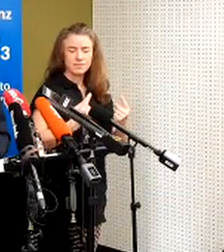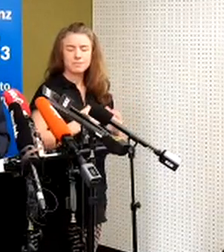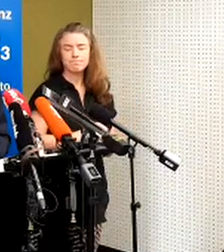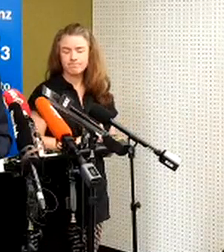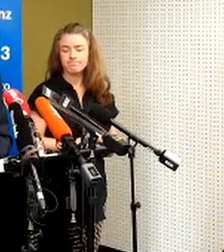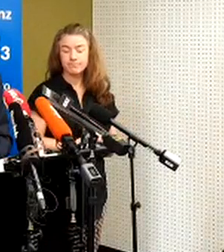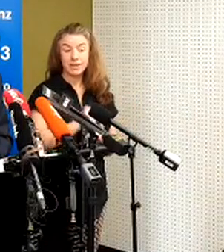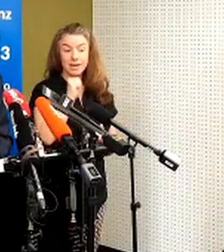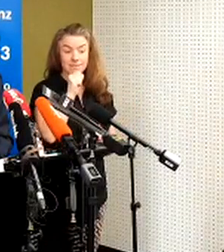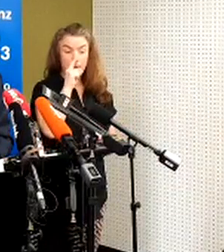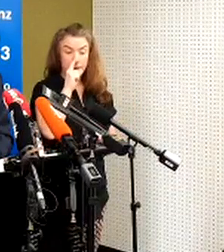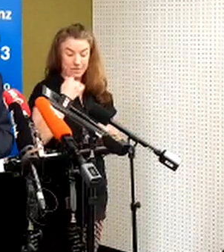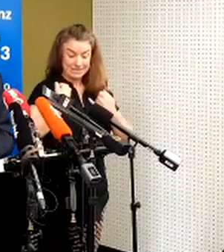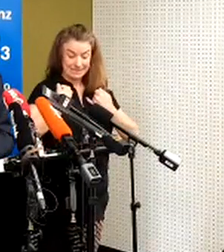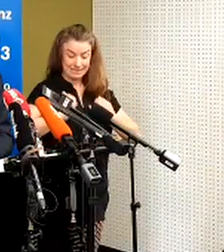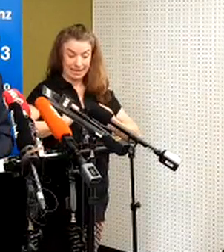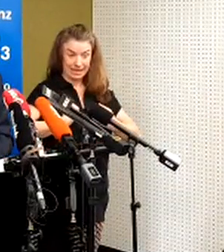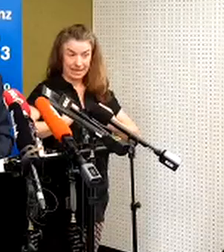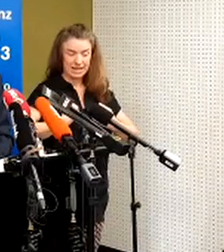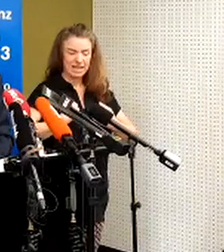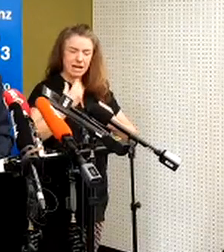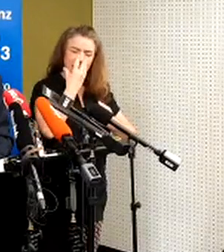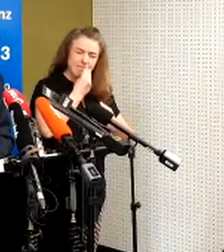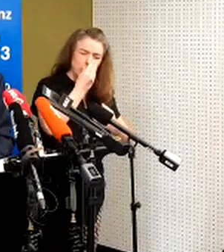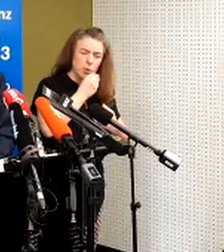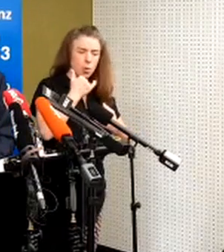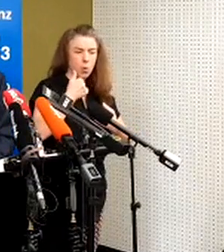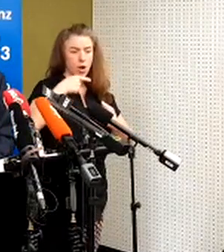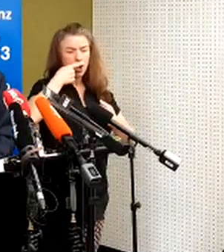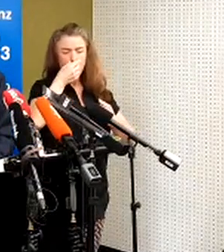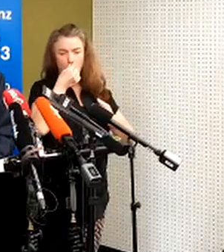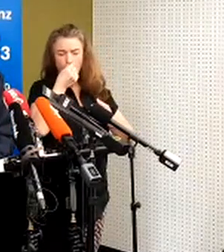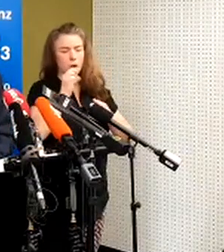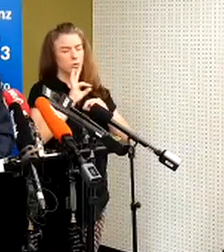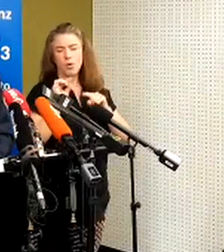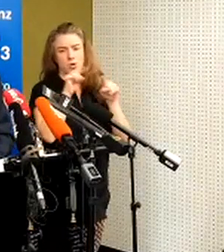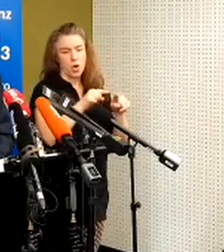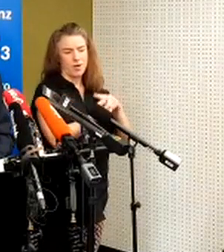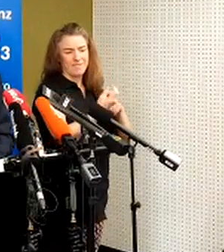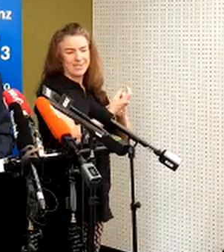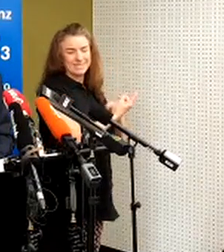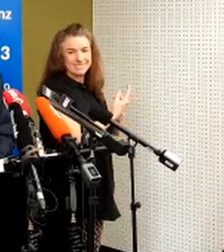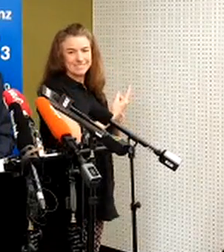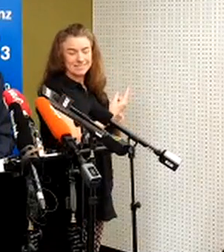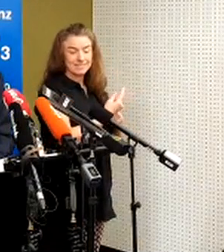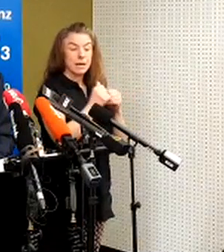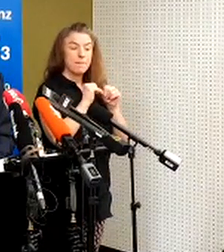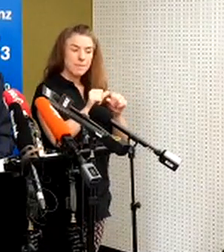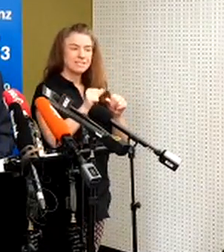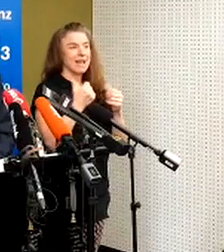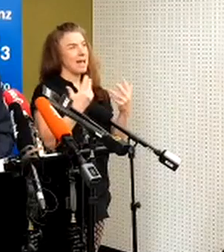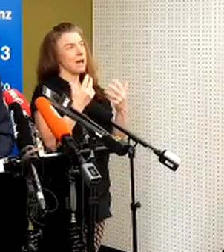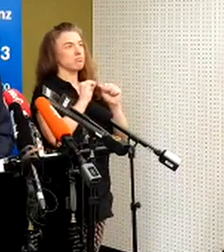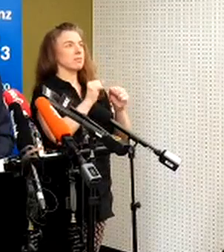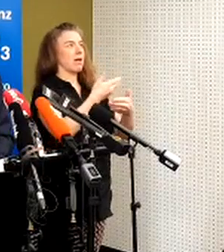is if anyone is symptomatic with an influenza-like illness or a cold, then they should not attend those events, because that is the best way to protect